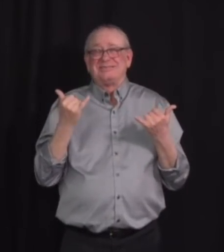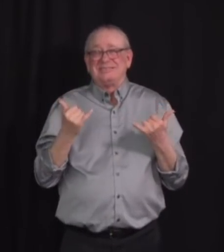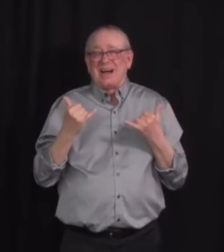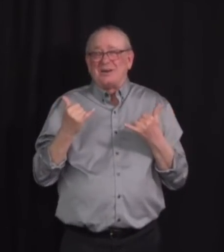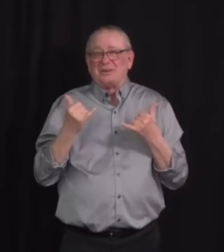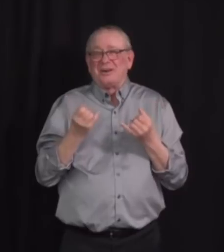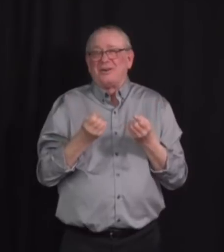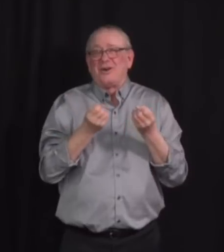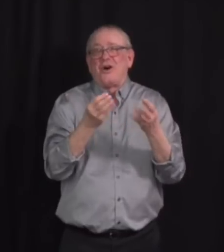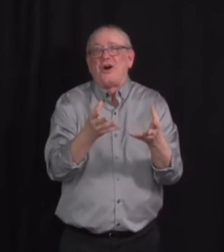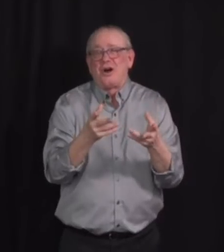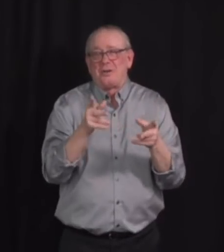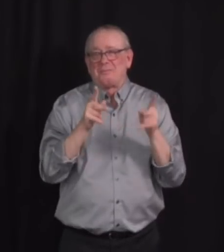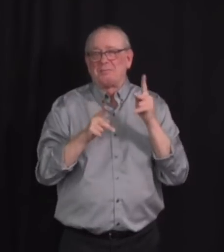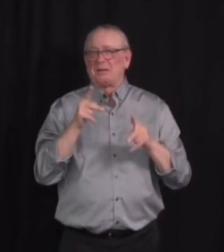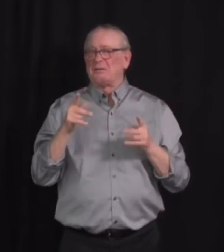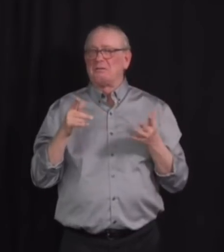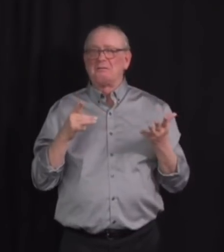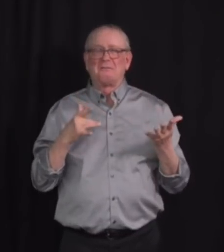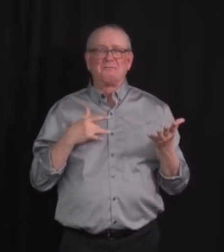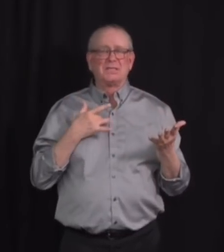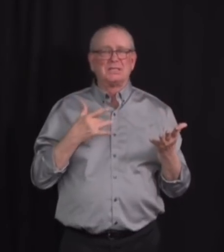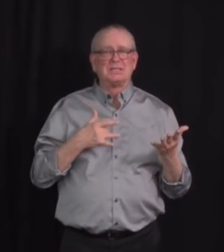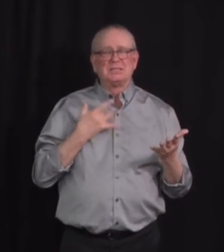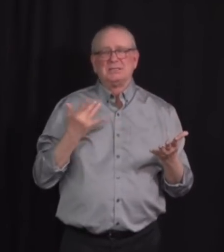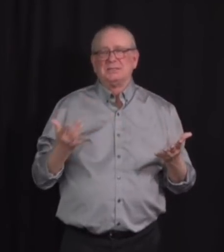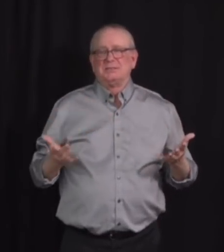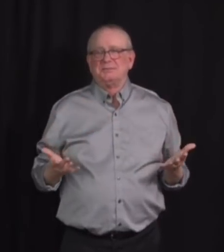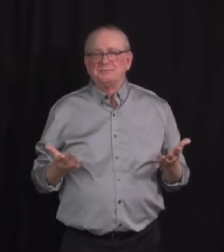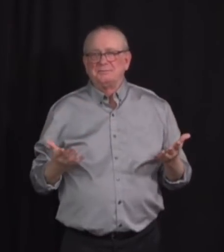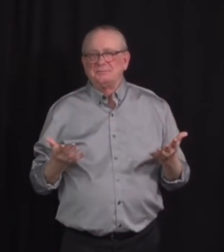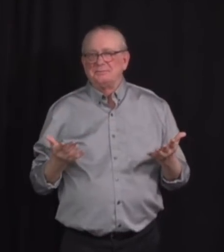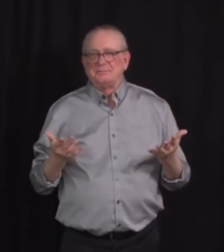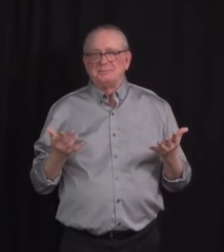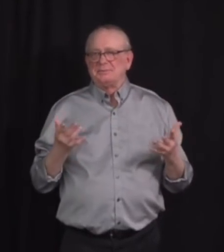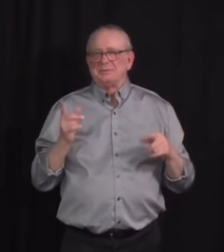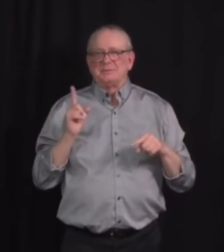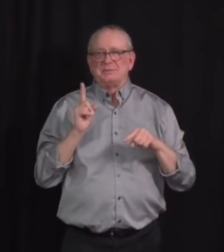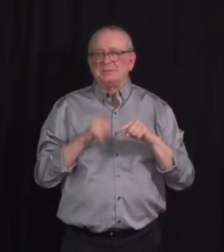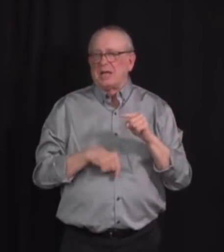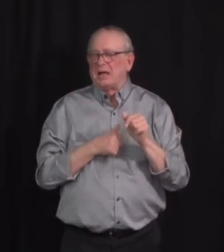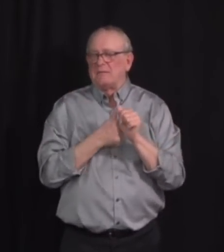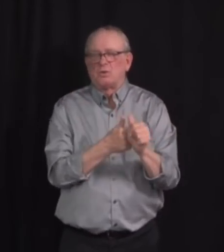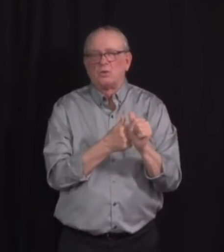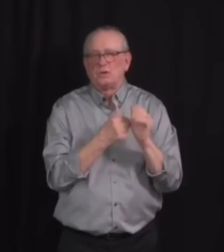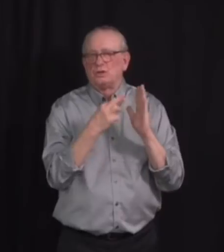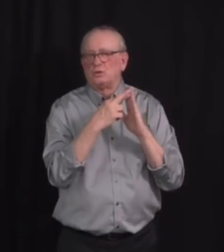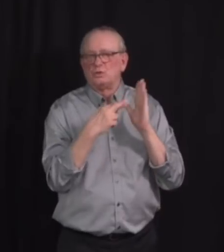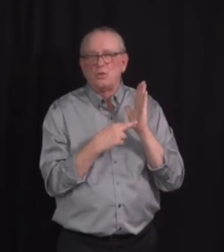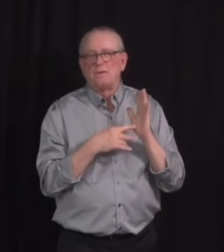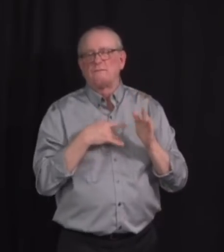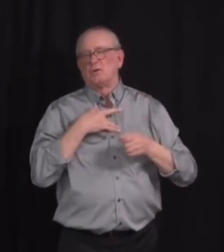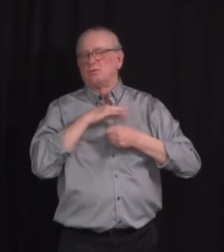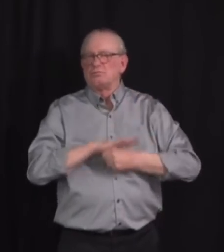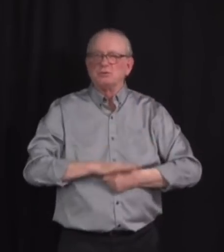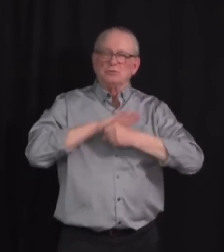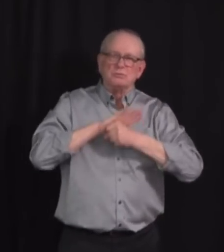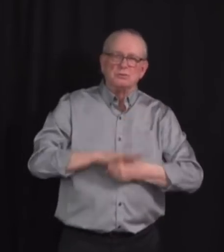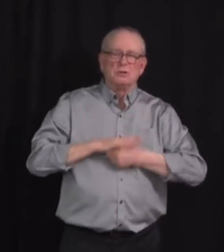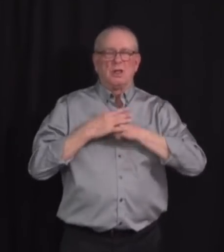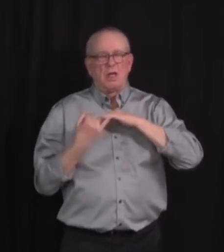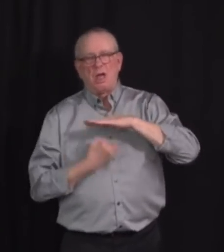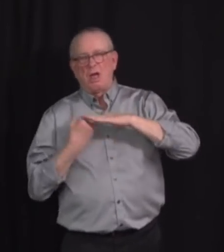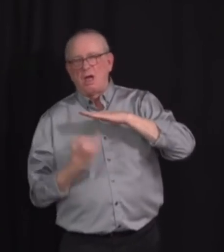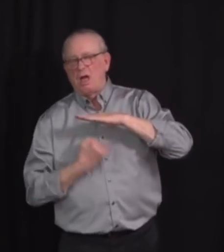people to feel that they just can't follow the rules anymore, that the pressure of isolation is becoming too much.